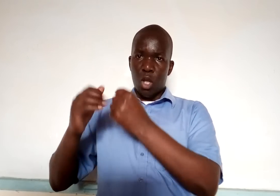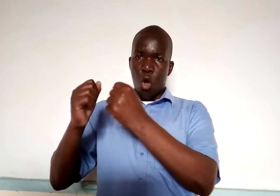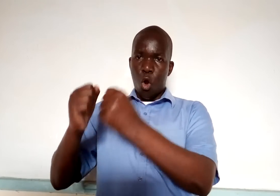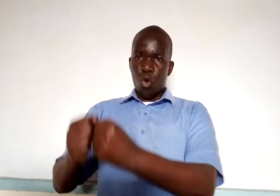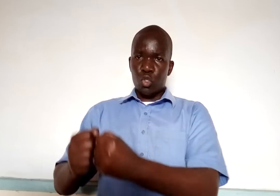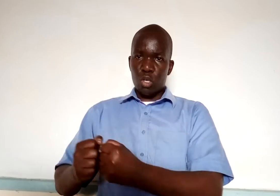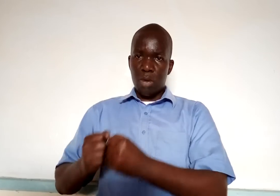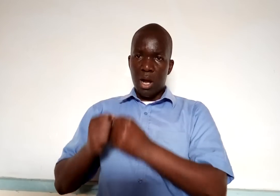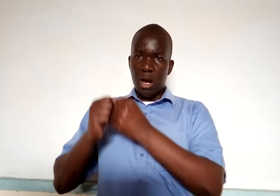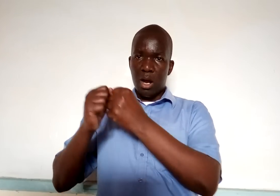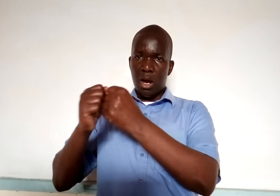October,